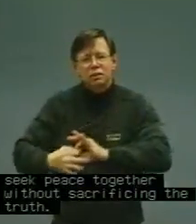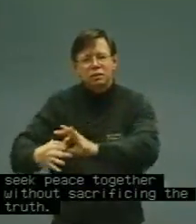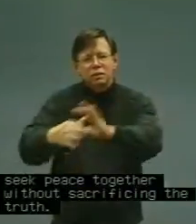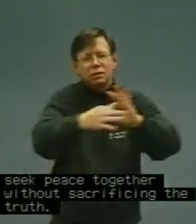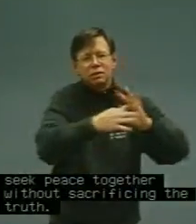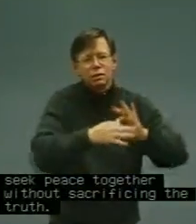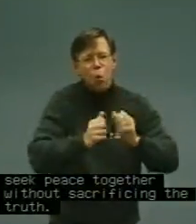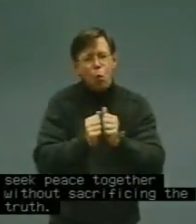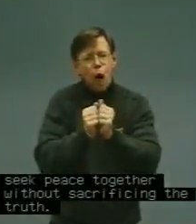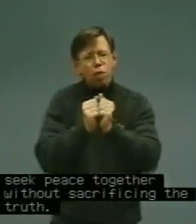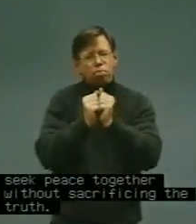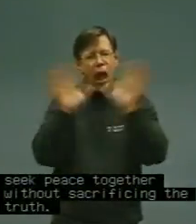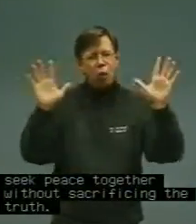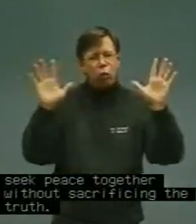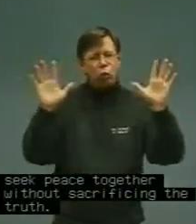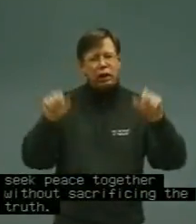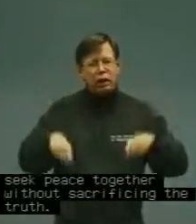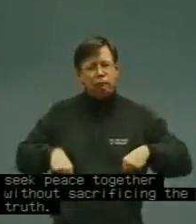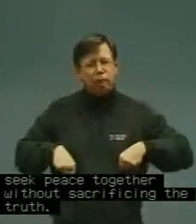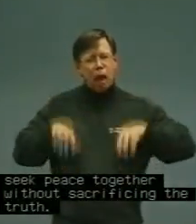without sacrificing the truth.